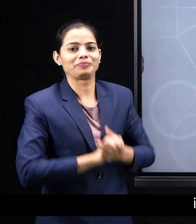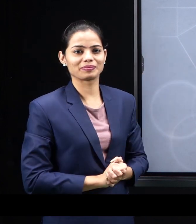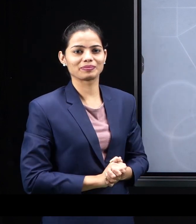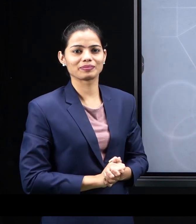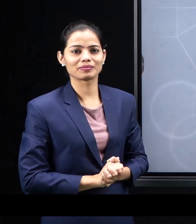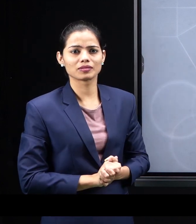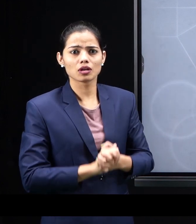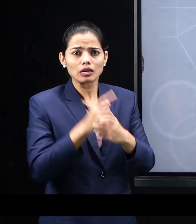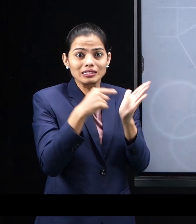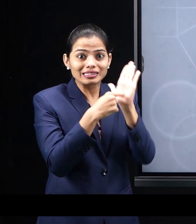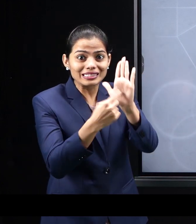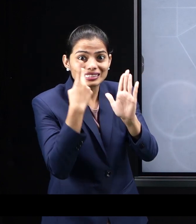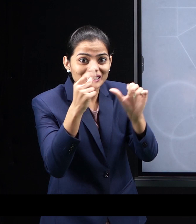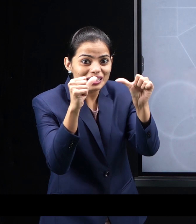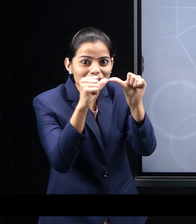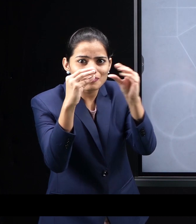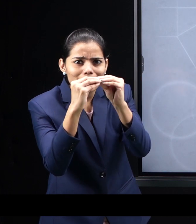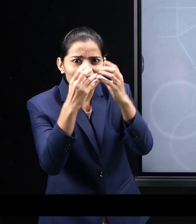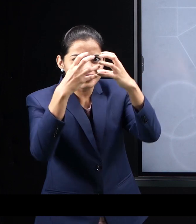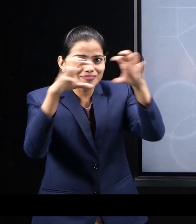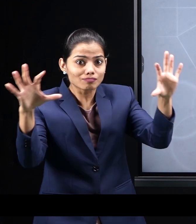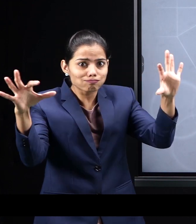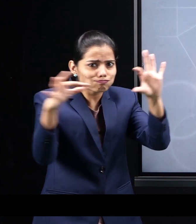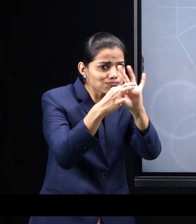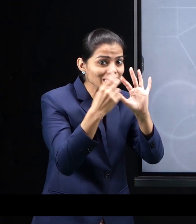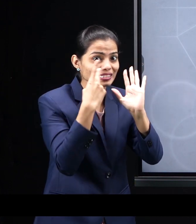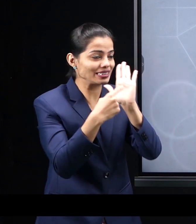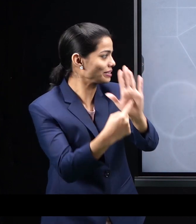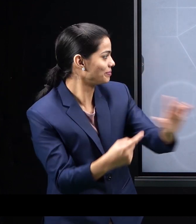It is denoted by A delta B.